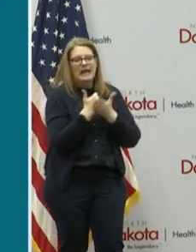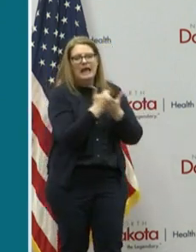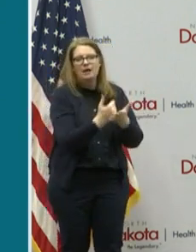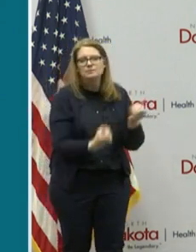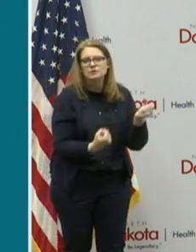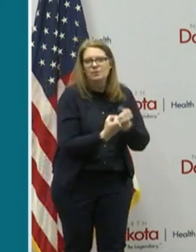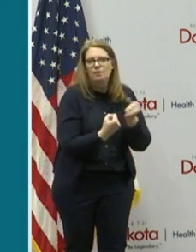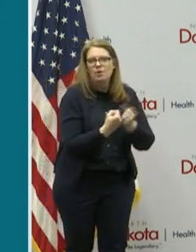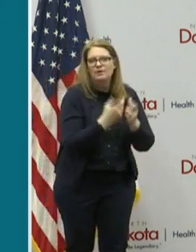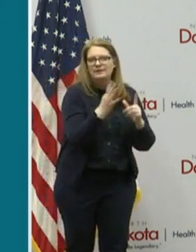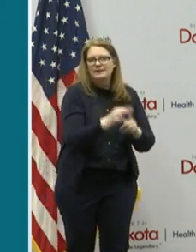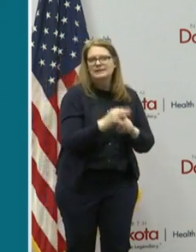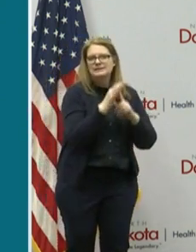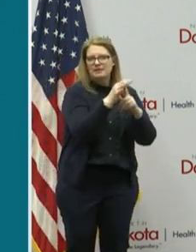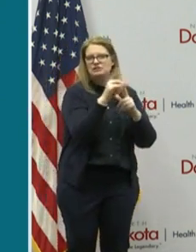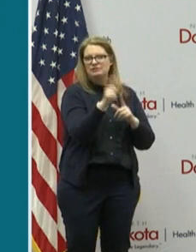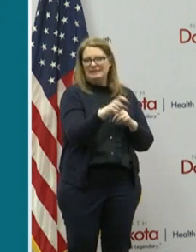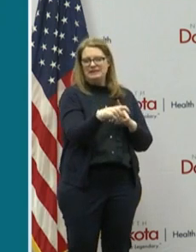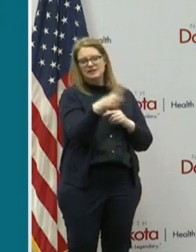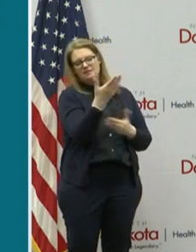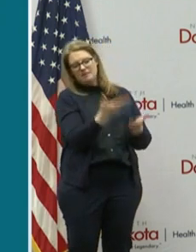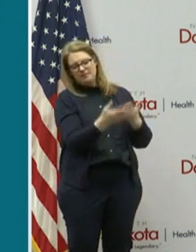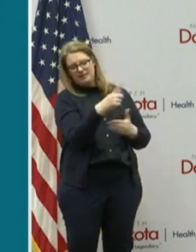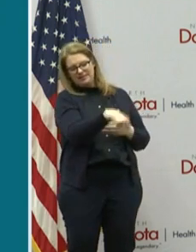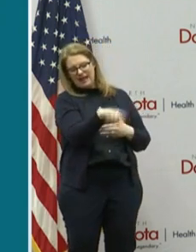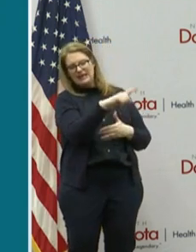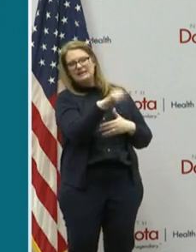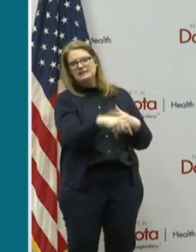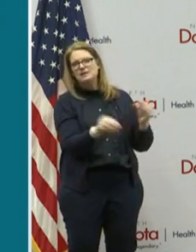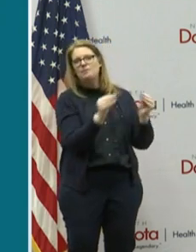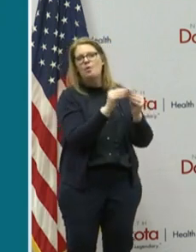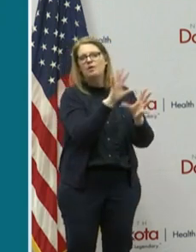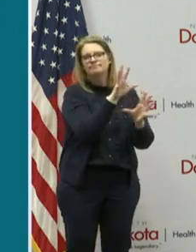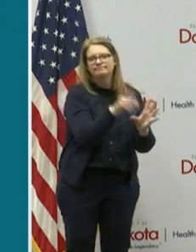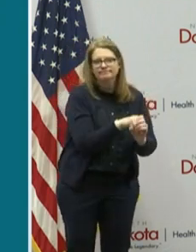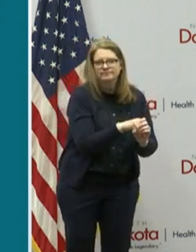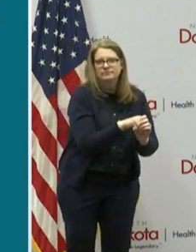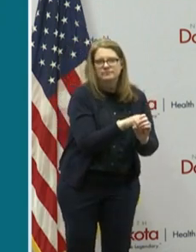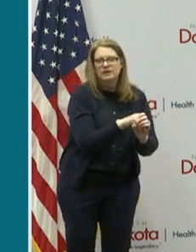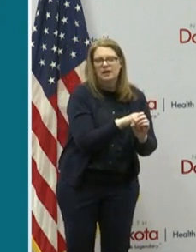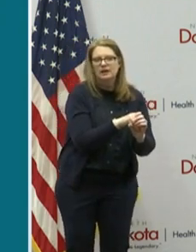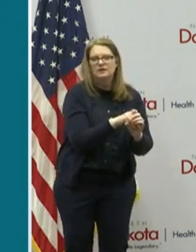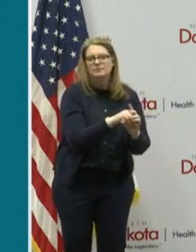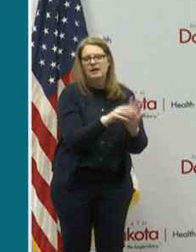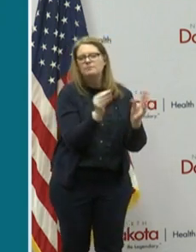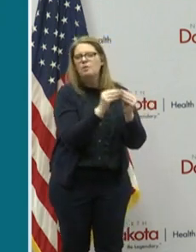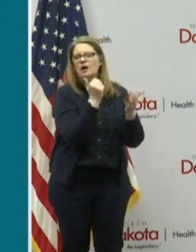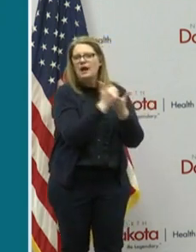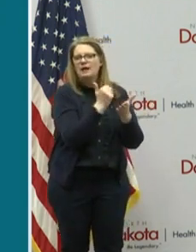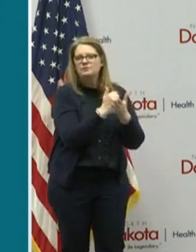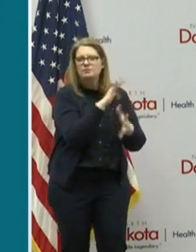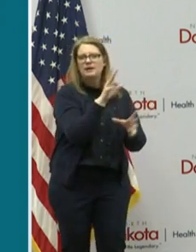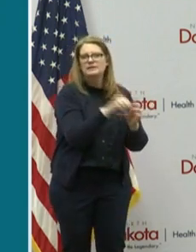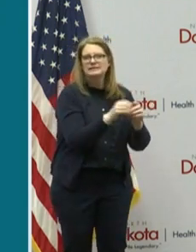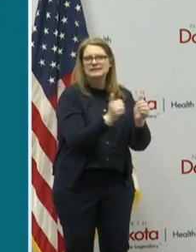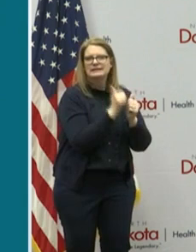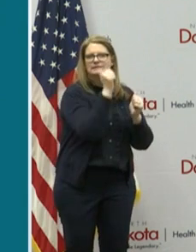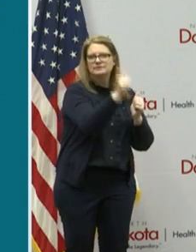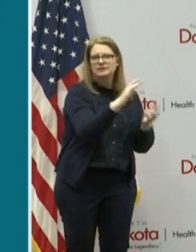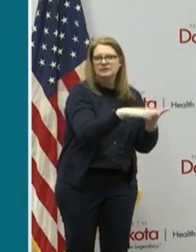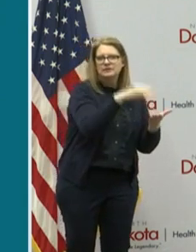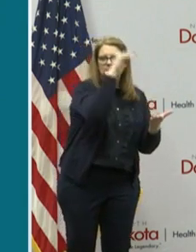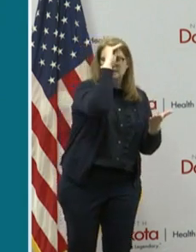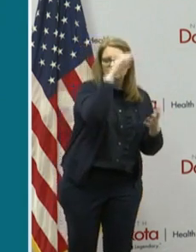lack the skills, the tools, or the access to be able to participate fully in distant learning. It's going to allow time to plan to